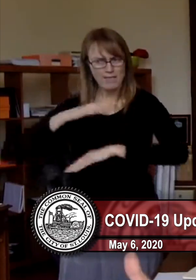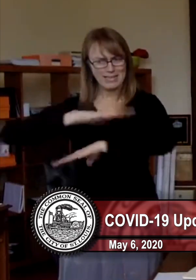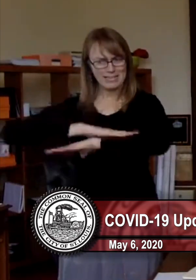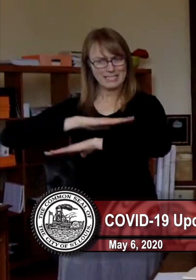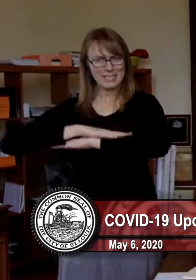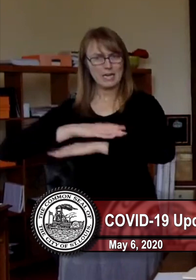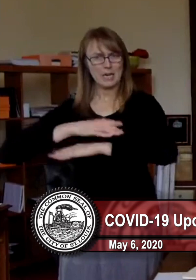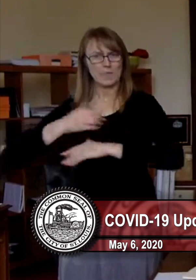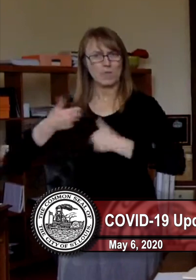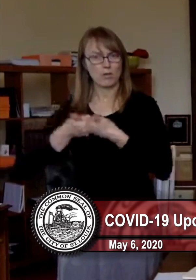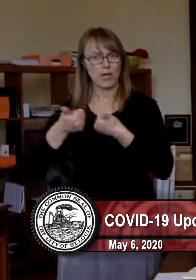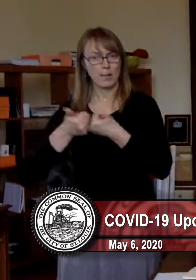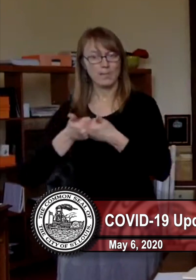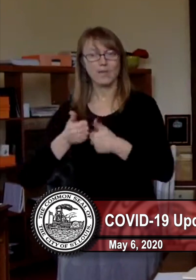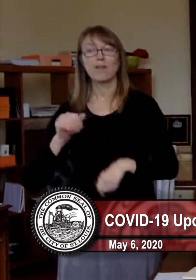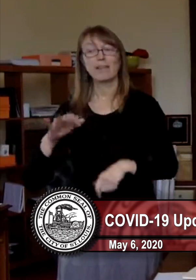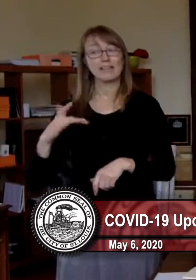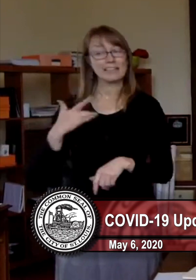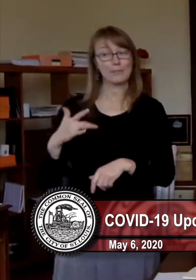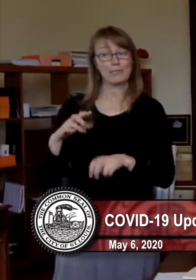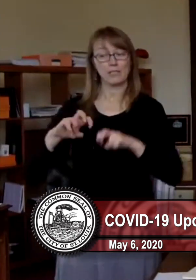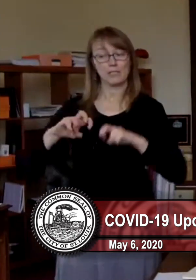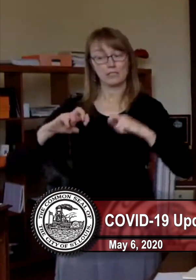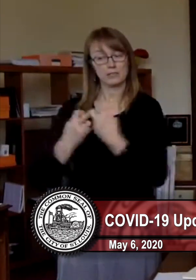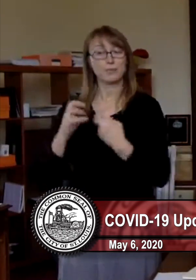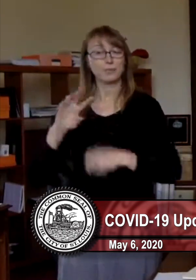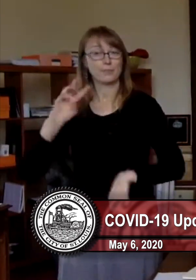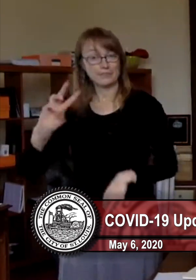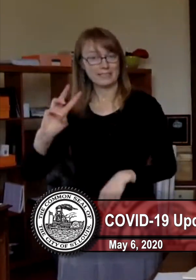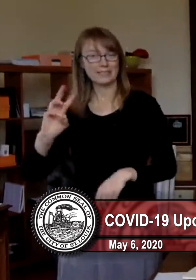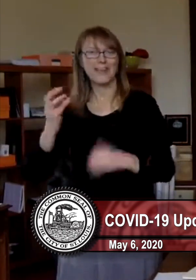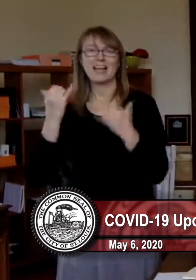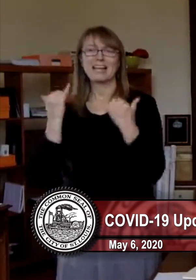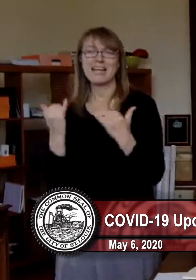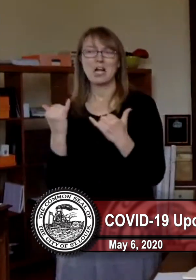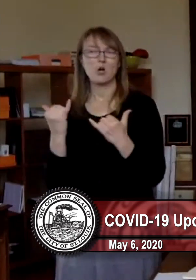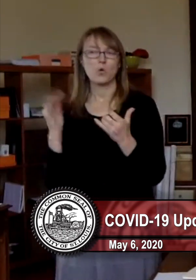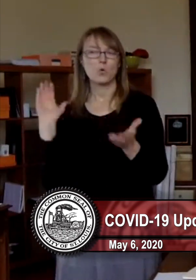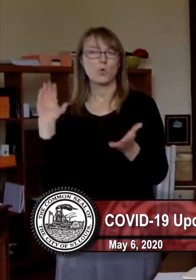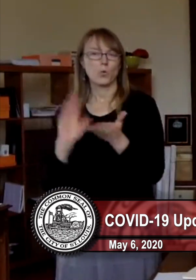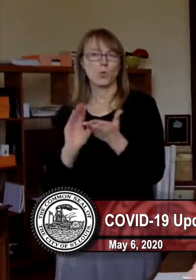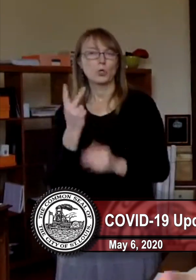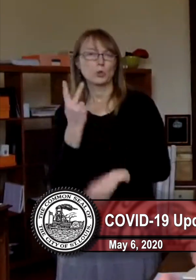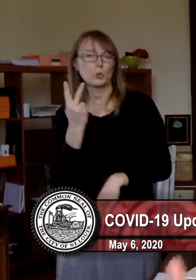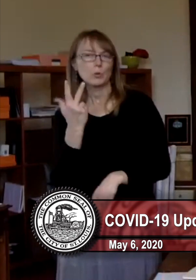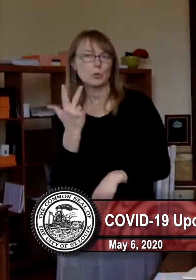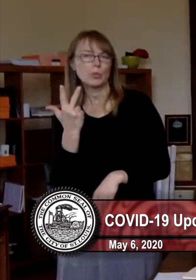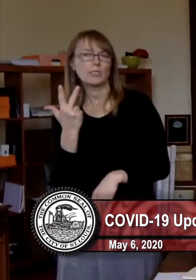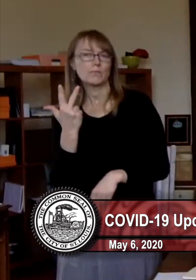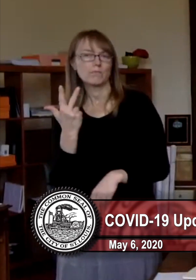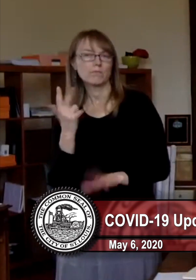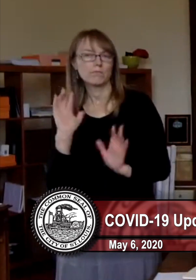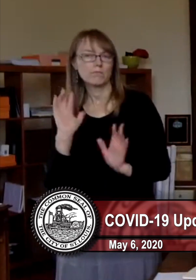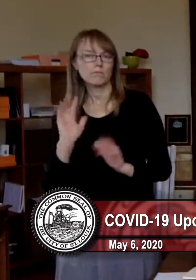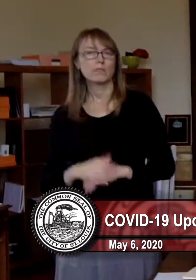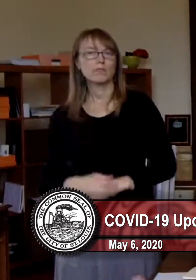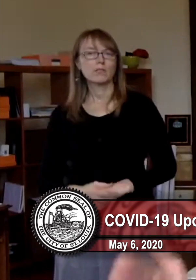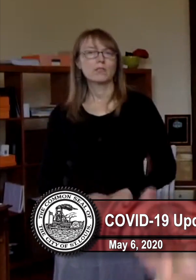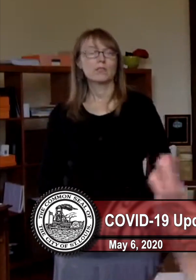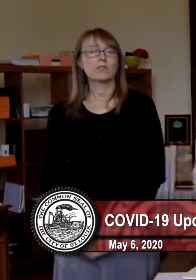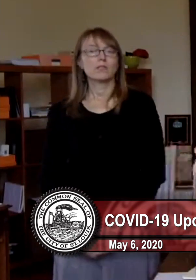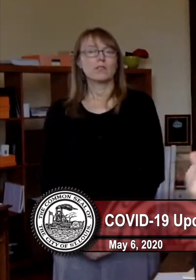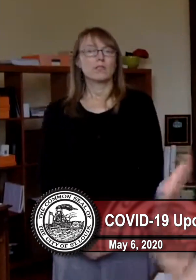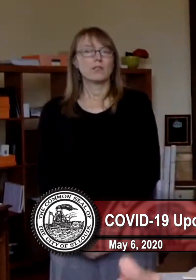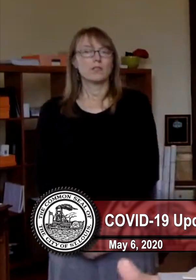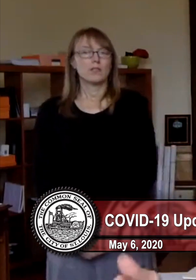can seat 6 people there, well, then maybe only seat 2 or 3 people there. I know there's some plan